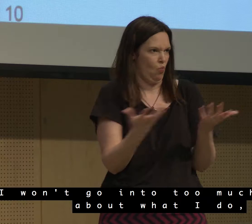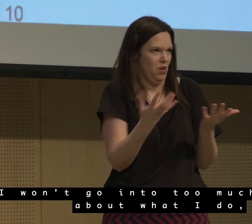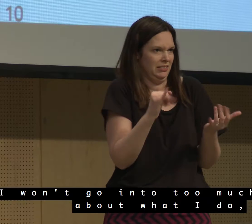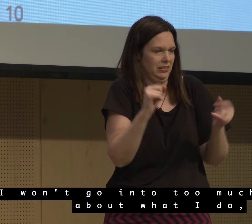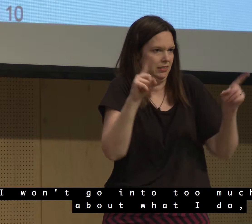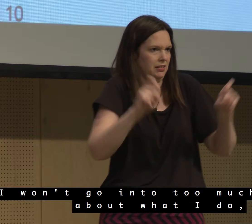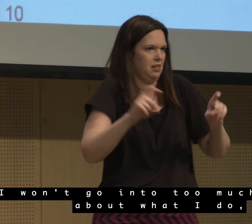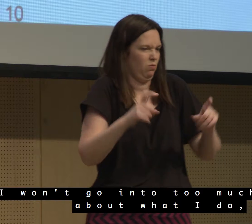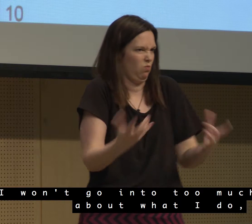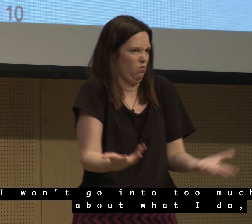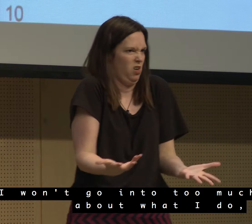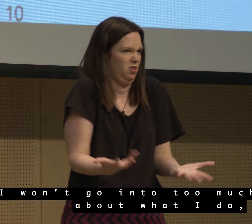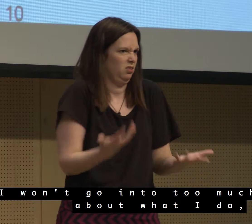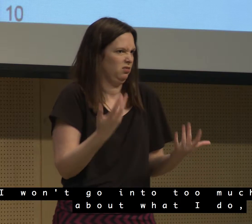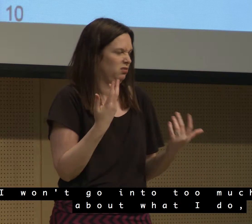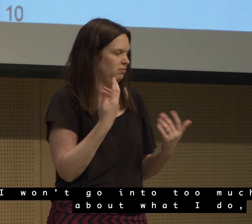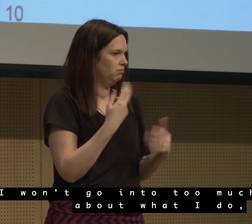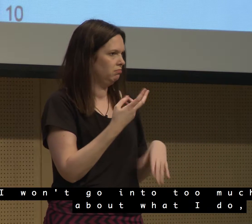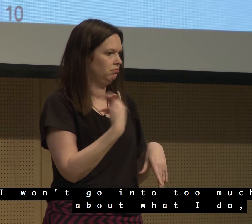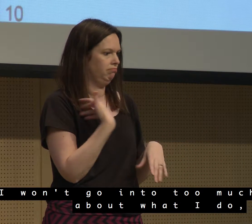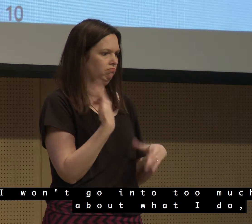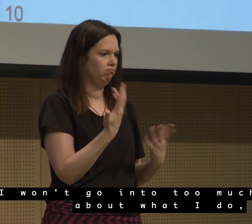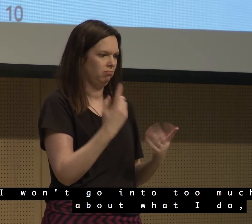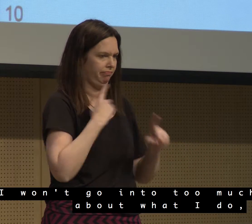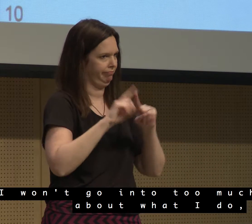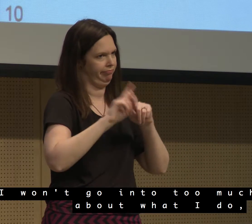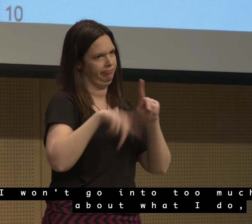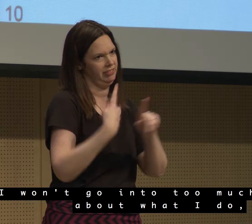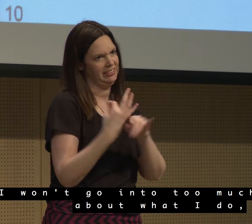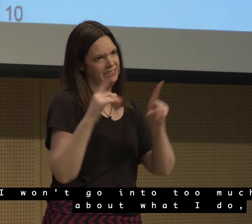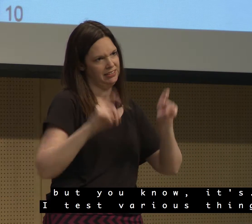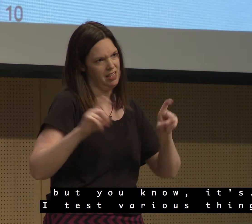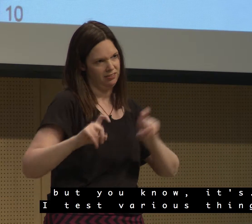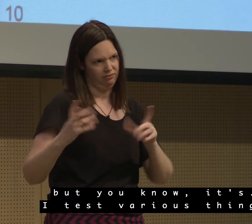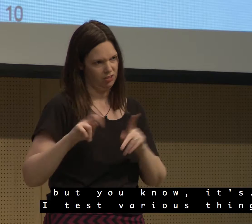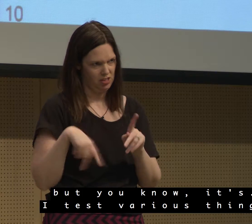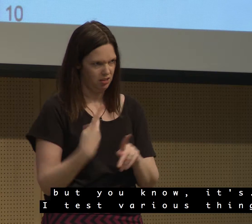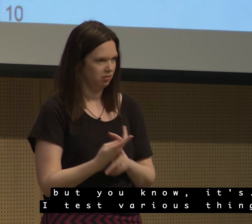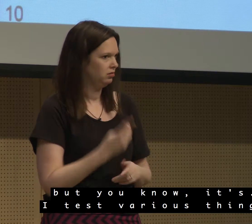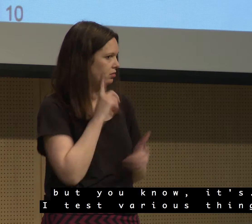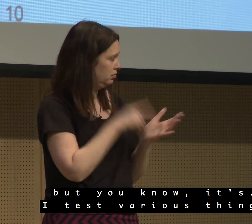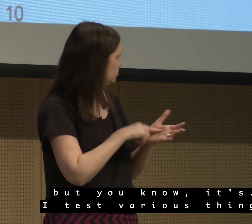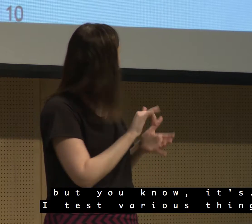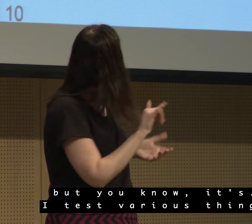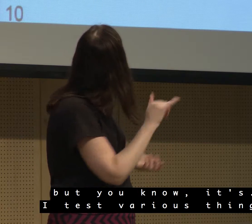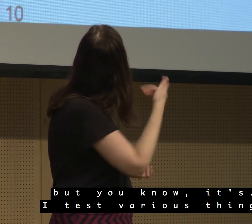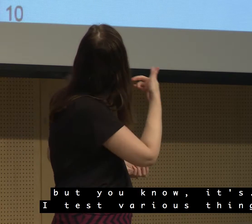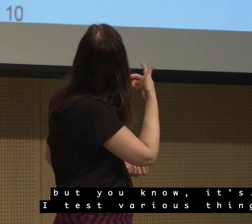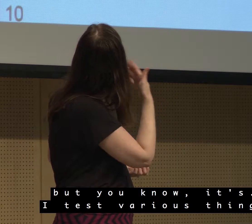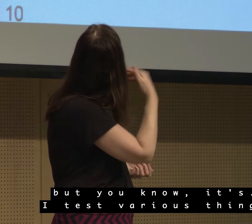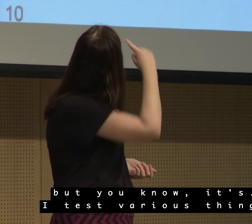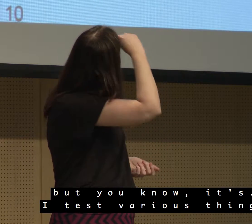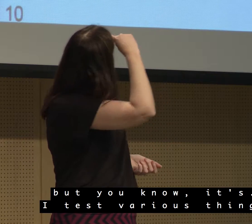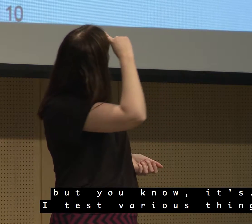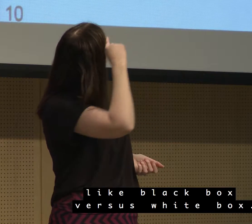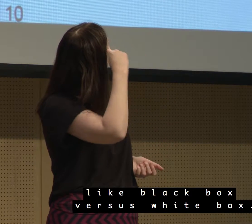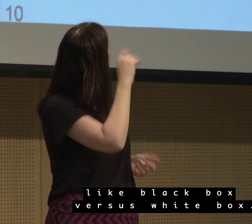I won't go into too much depth about what I do, but, I test various things